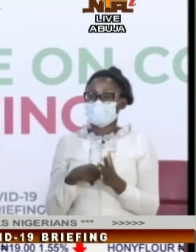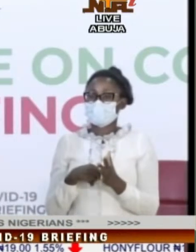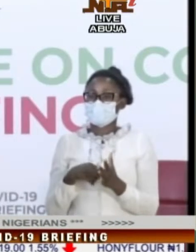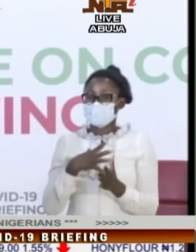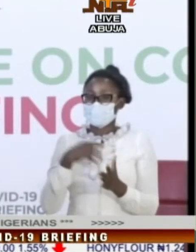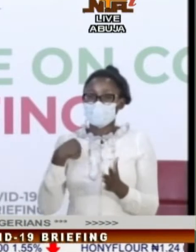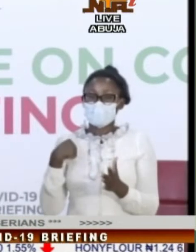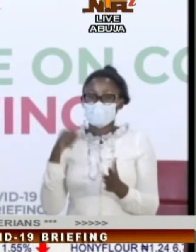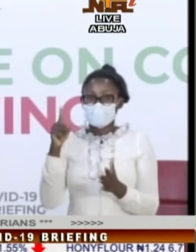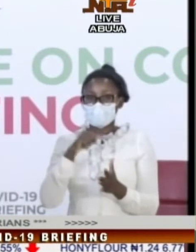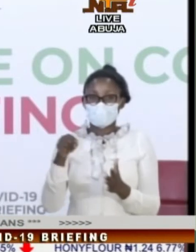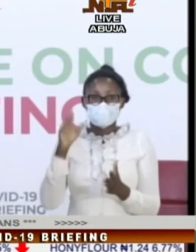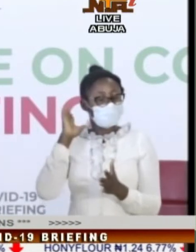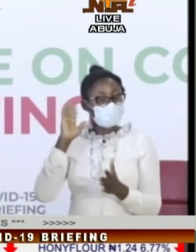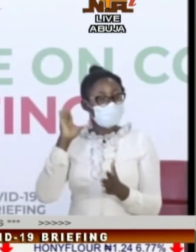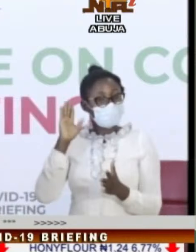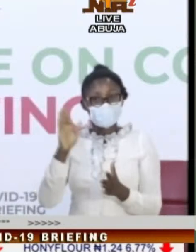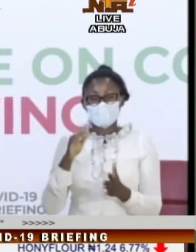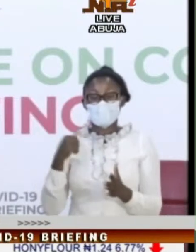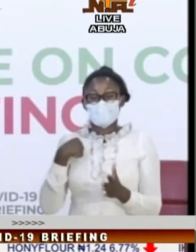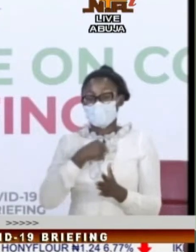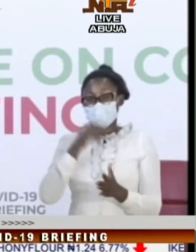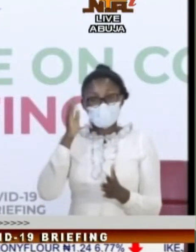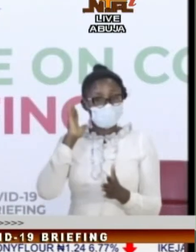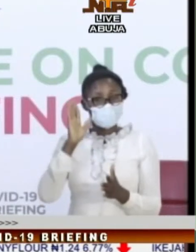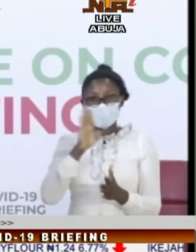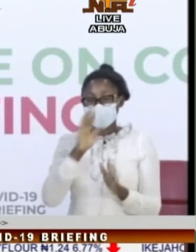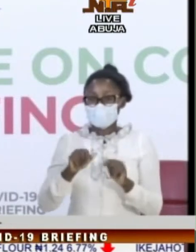be available to take your questions.